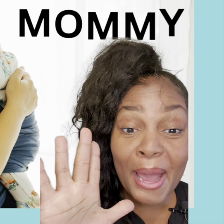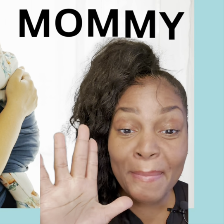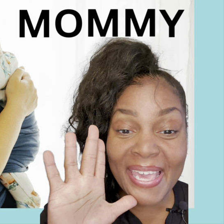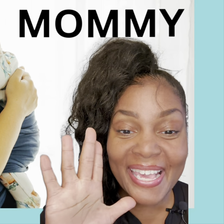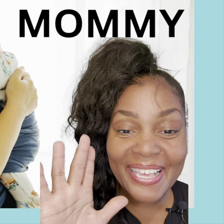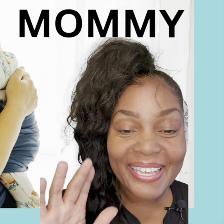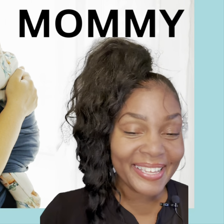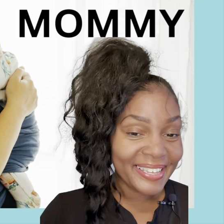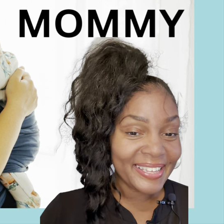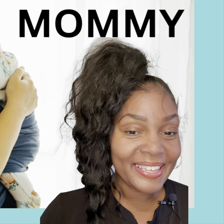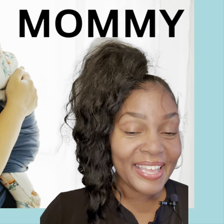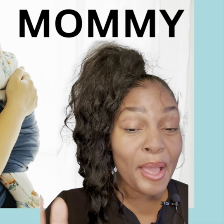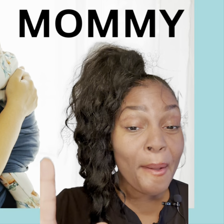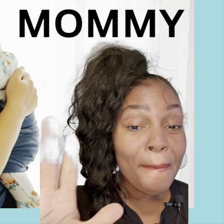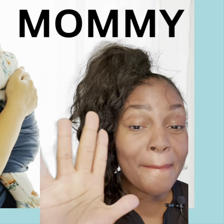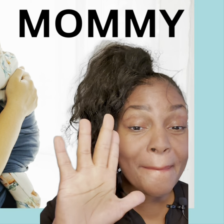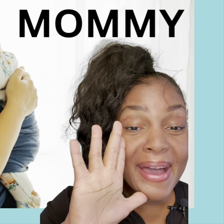mommy,